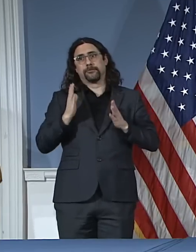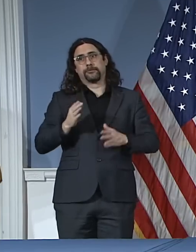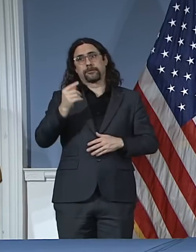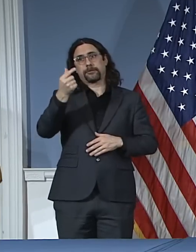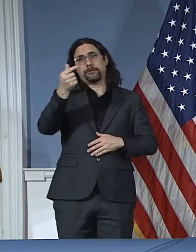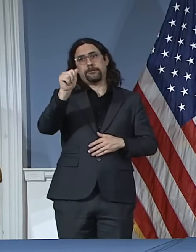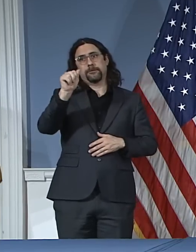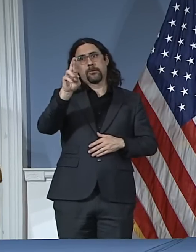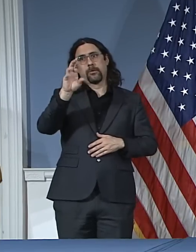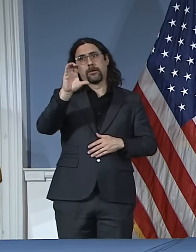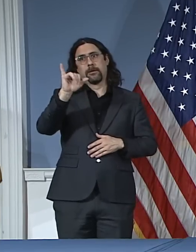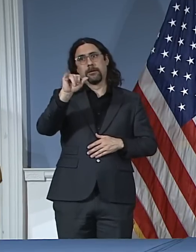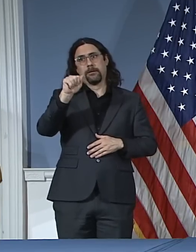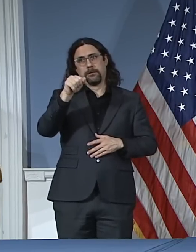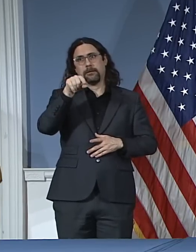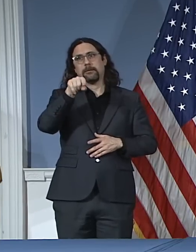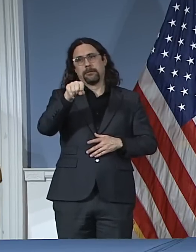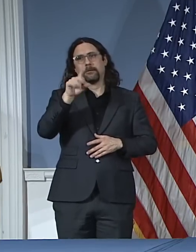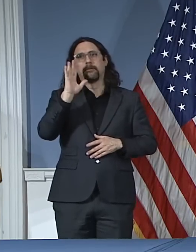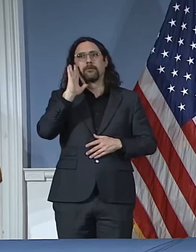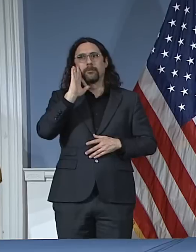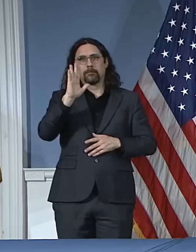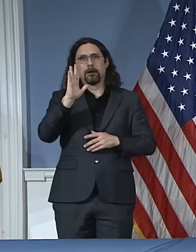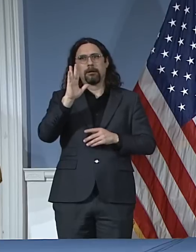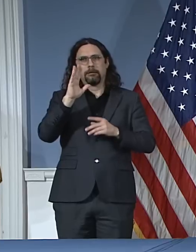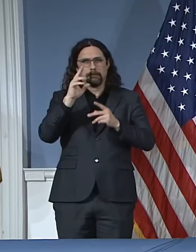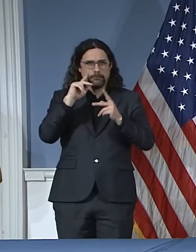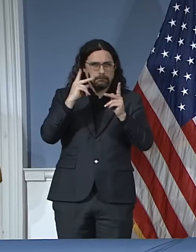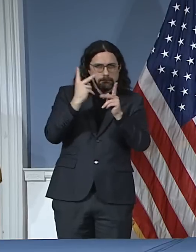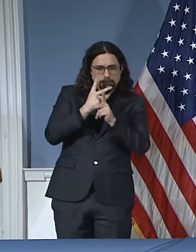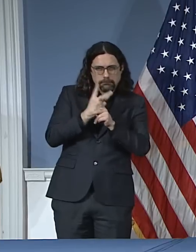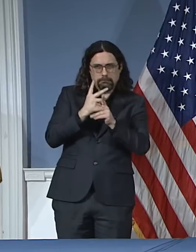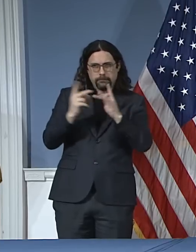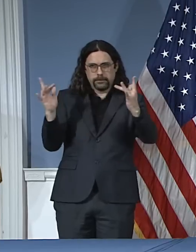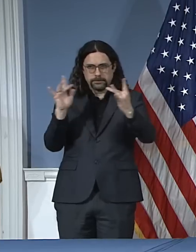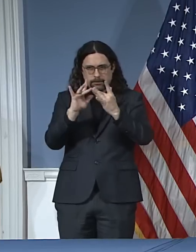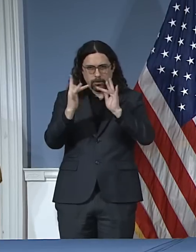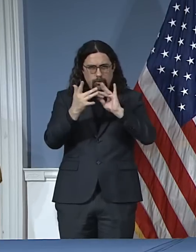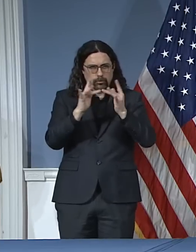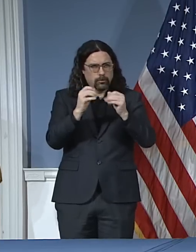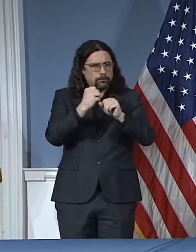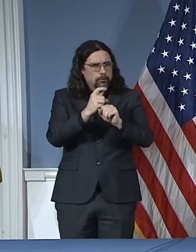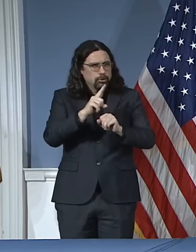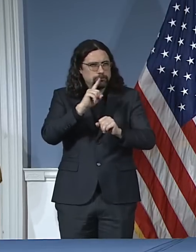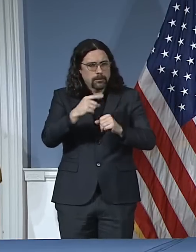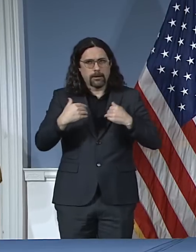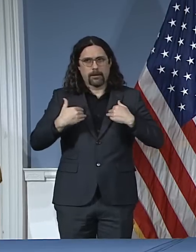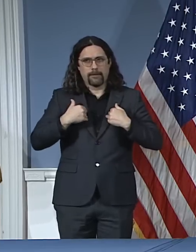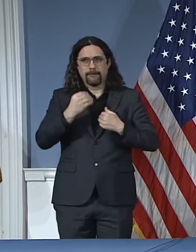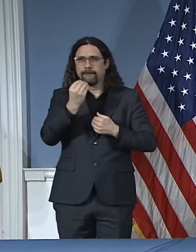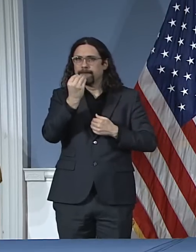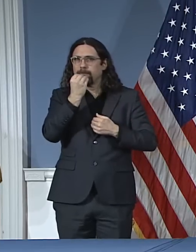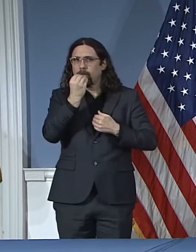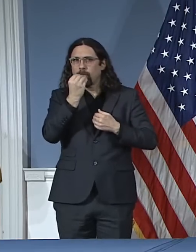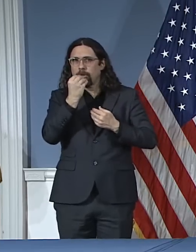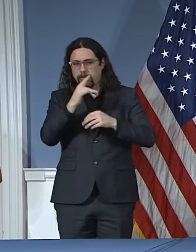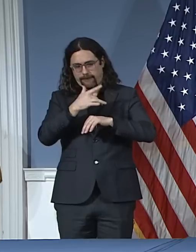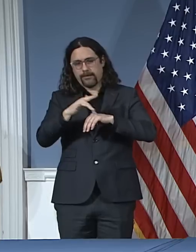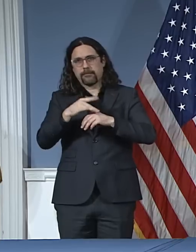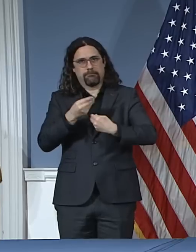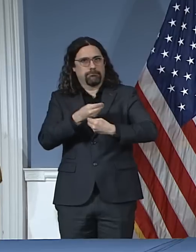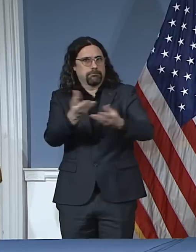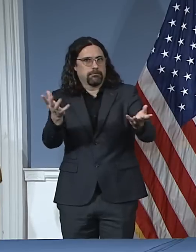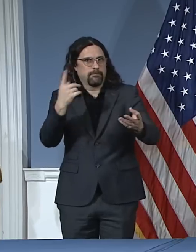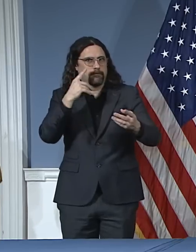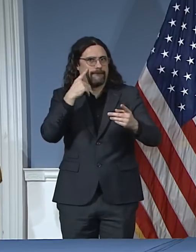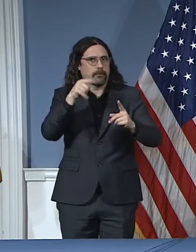ensure that food is available to those who cannot afford it. Food is available to seniors and vulnerable folks. Food is available to people who were working just a few weeks